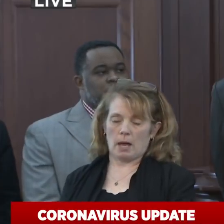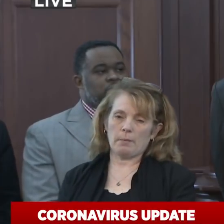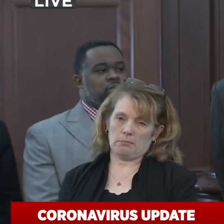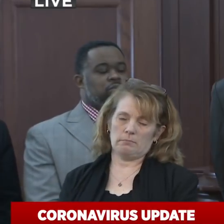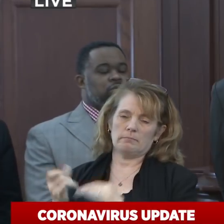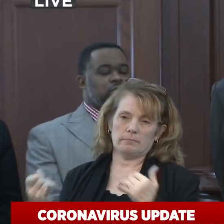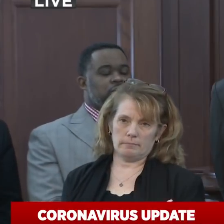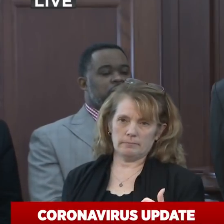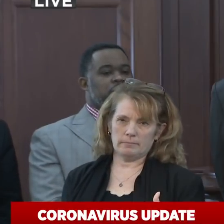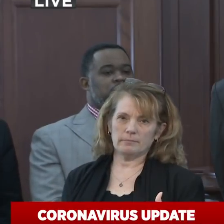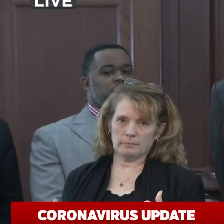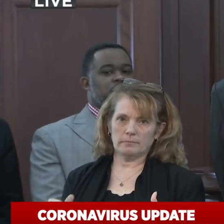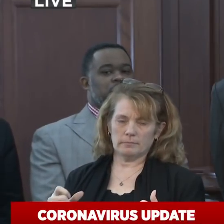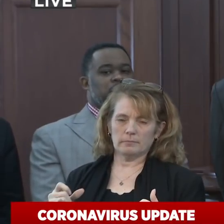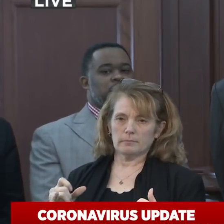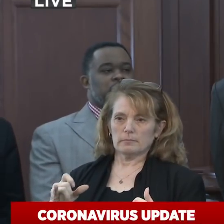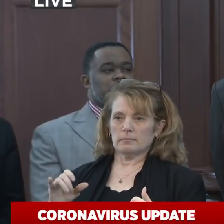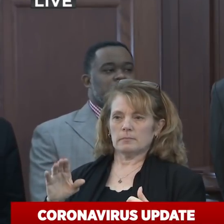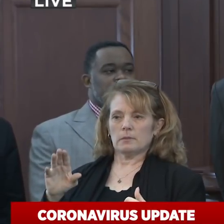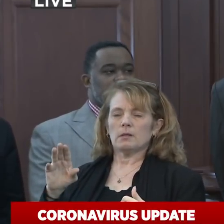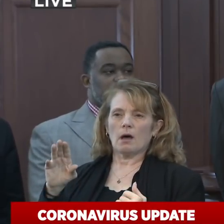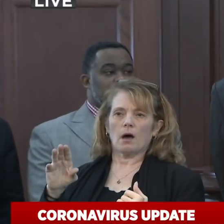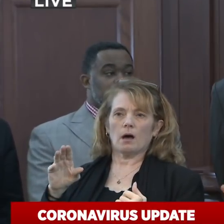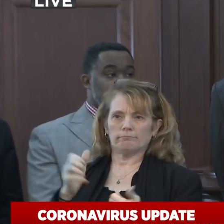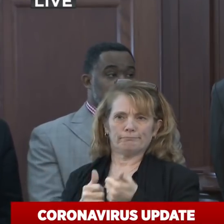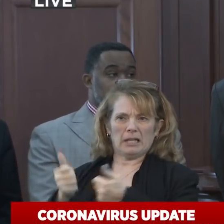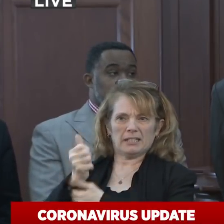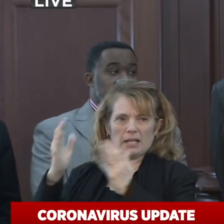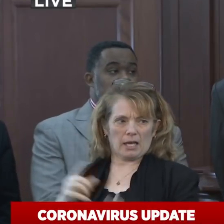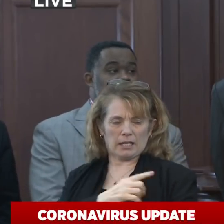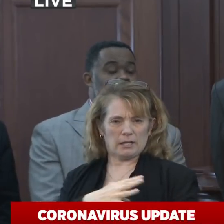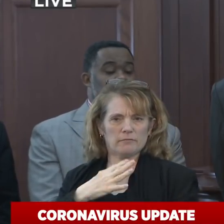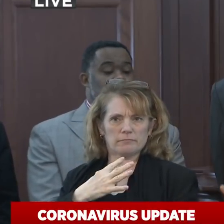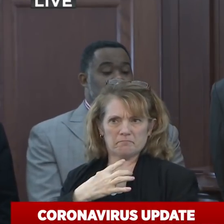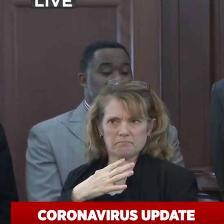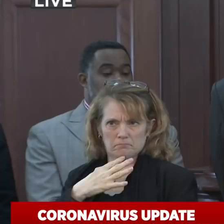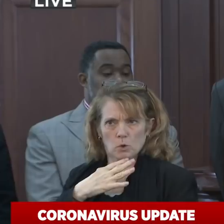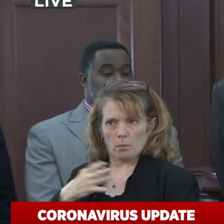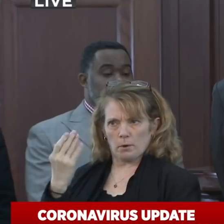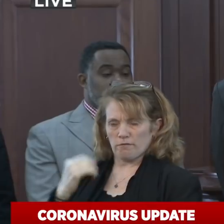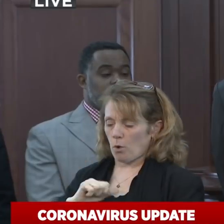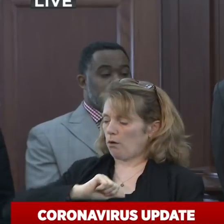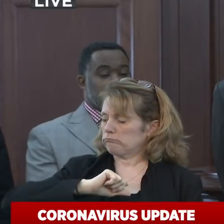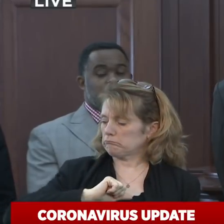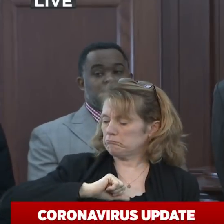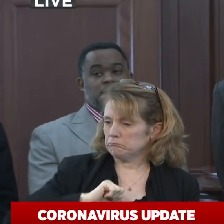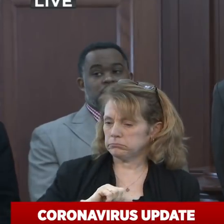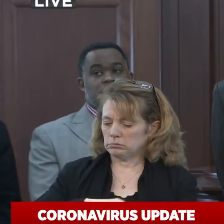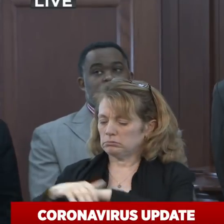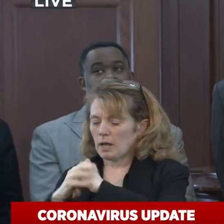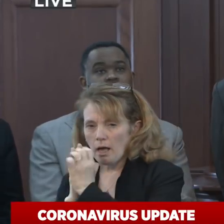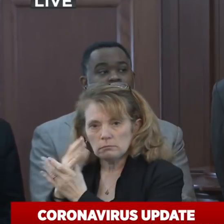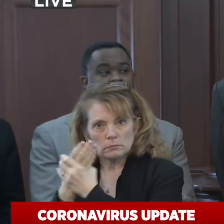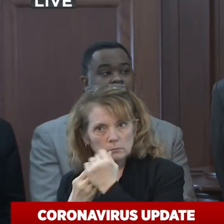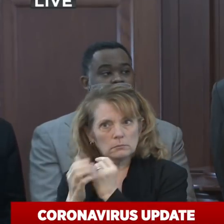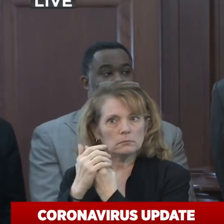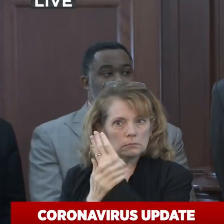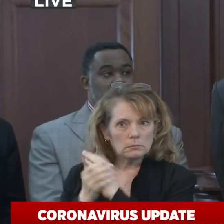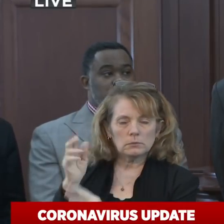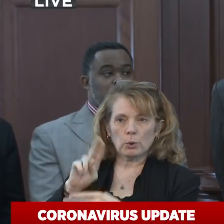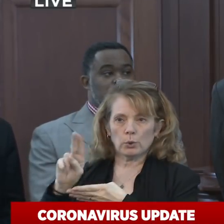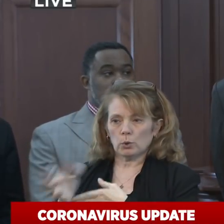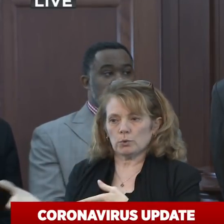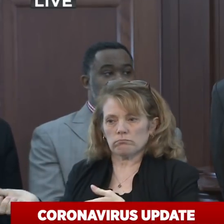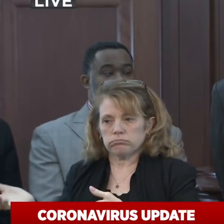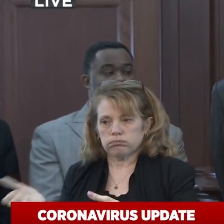the county executive talked about it in regards to the Corona bump and making sure we're washing our hands and we're using hand sanitizer. I walked through the building today and